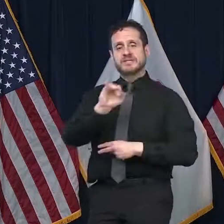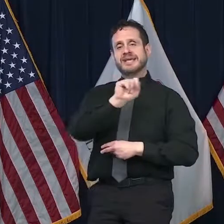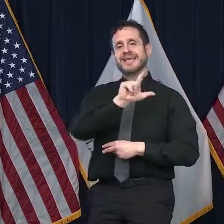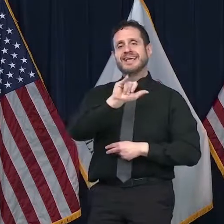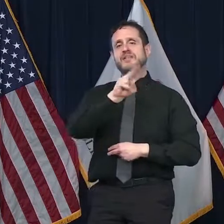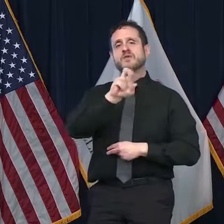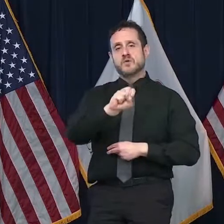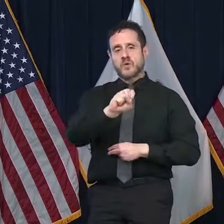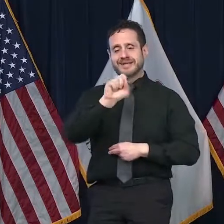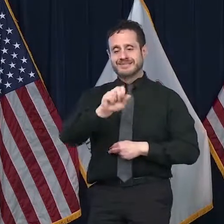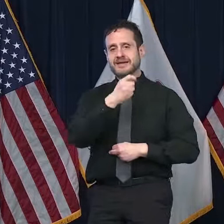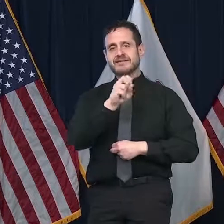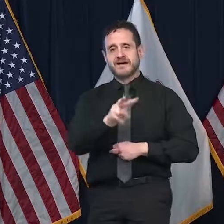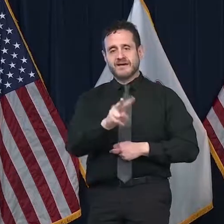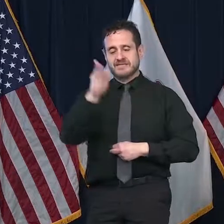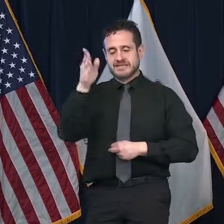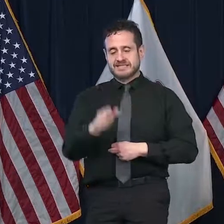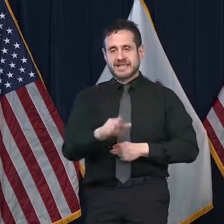illinois.gov/DCEO.